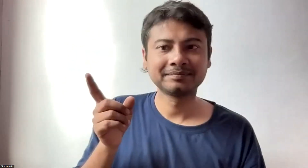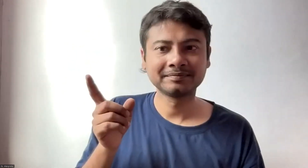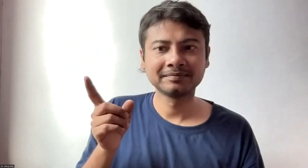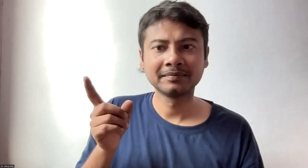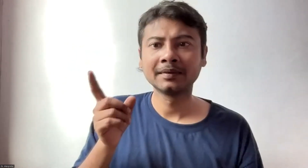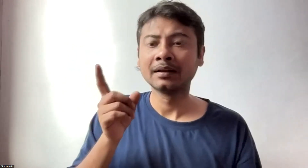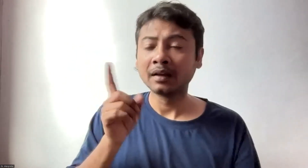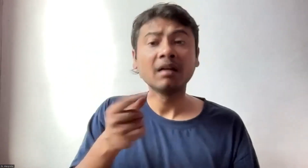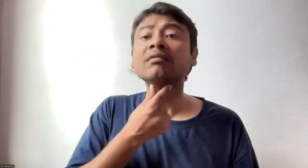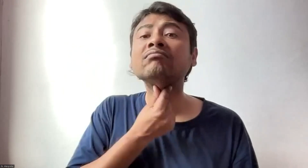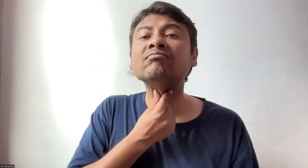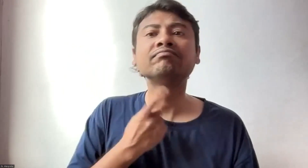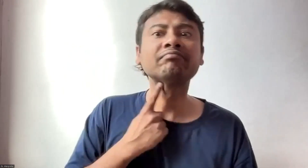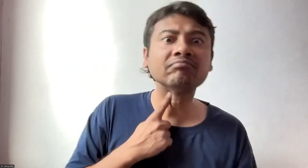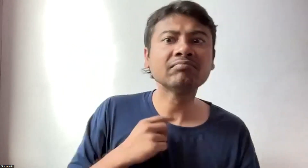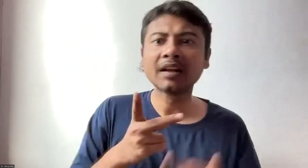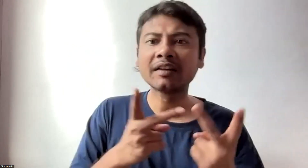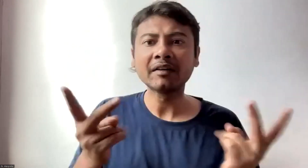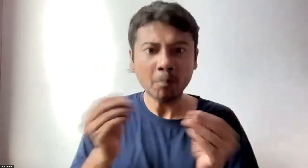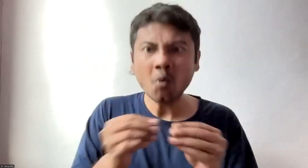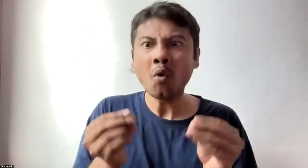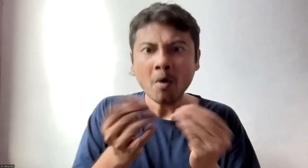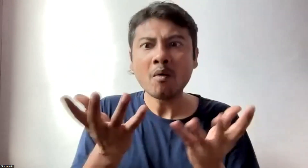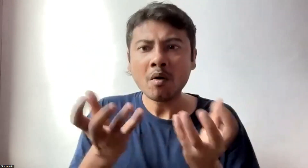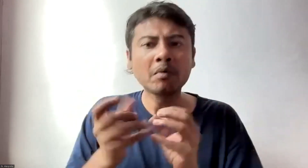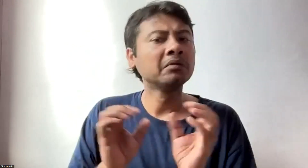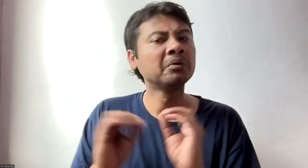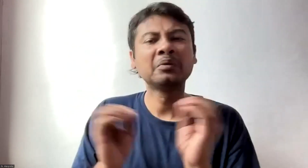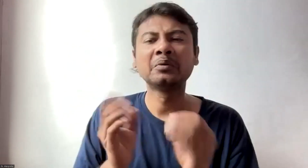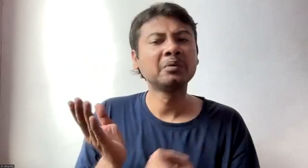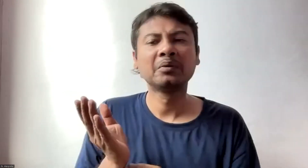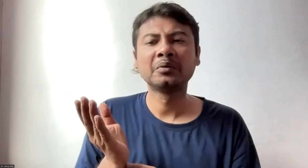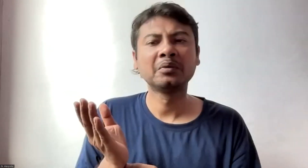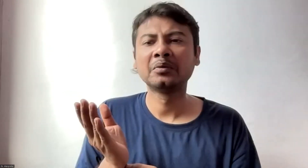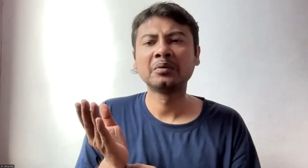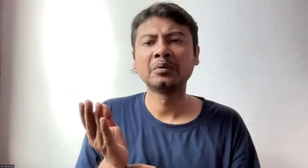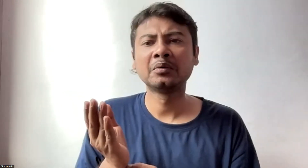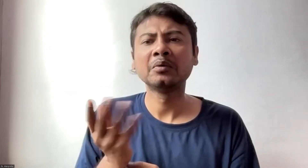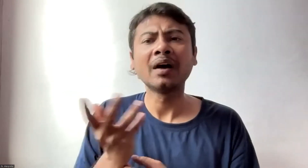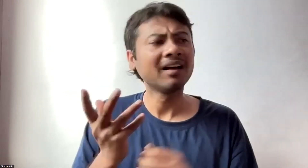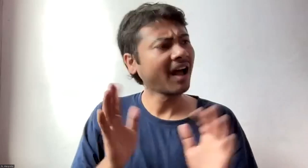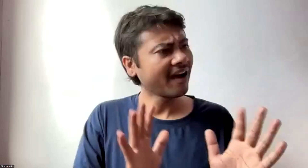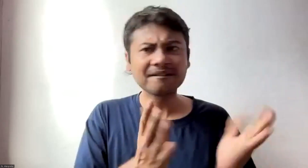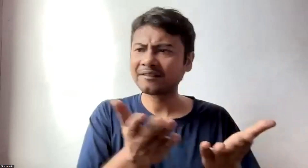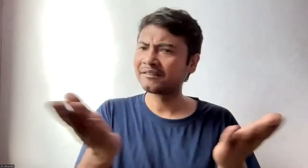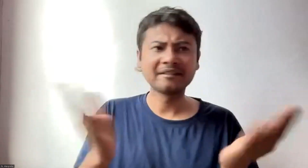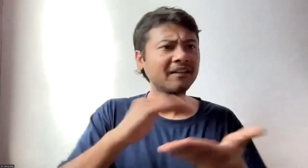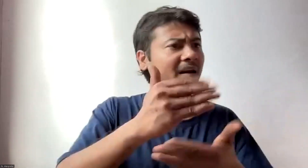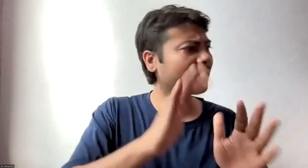He knows whatever I need, Krishna will give it to me. And if Krishna is not giving me, I don't need it.